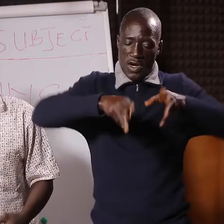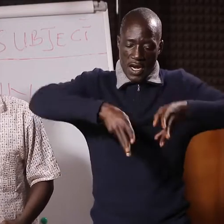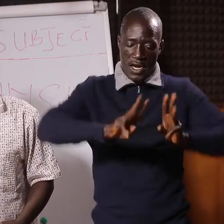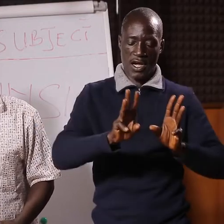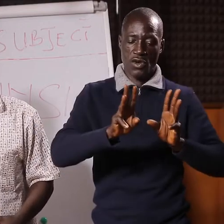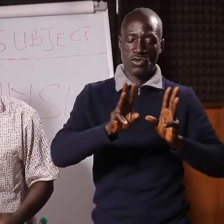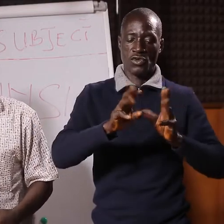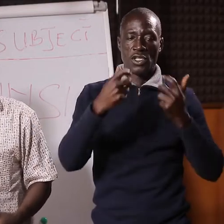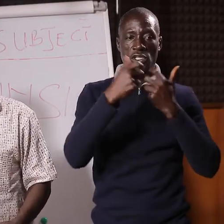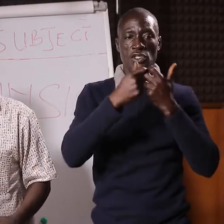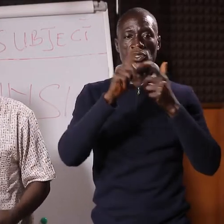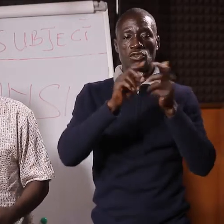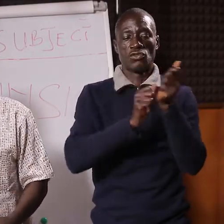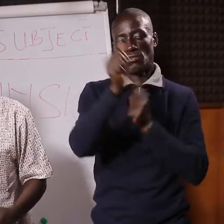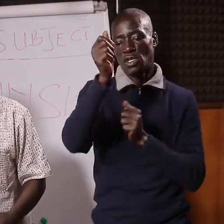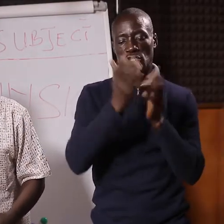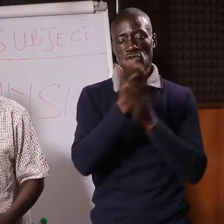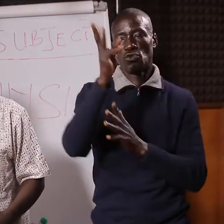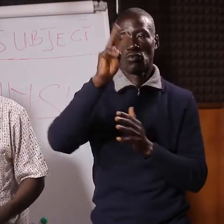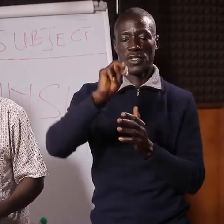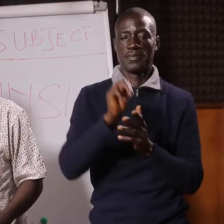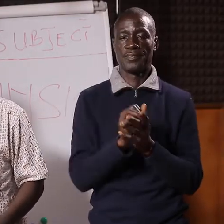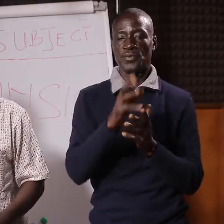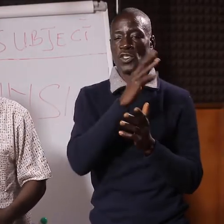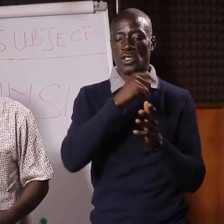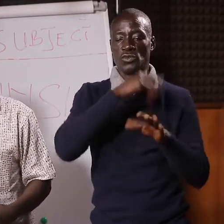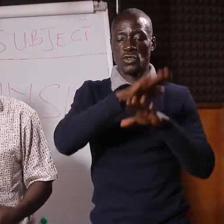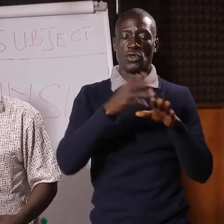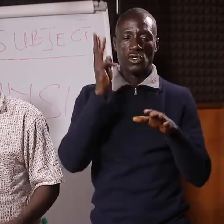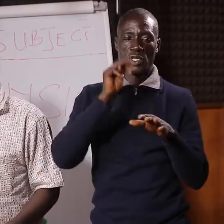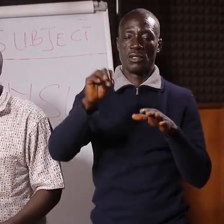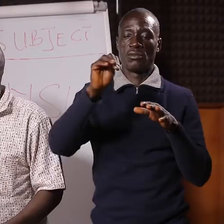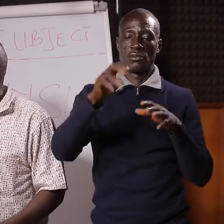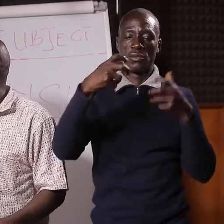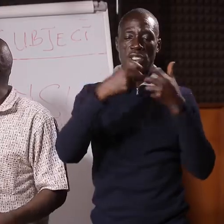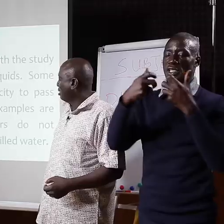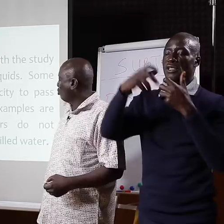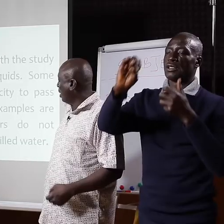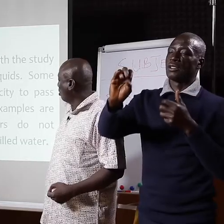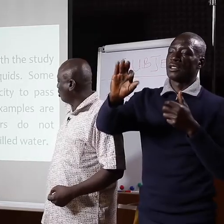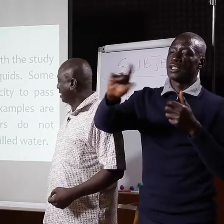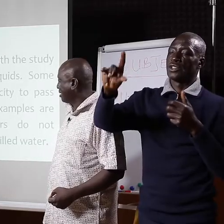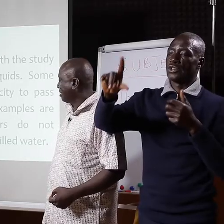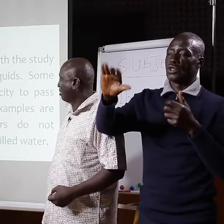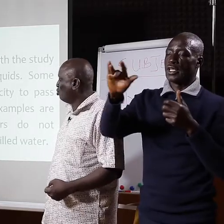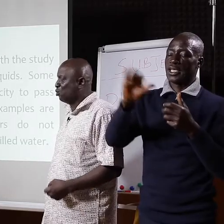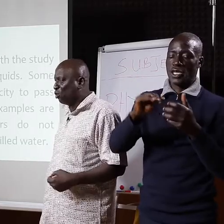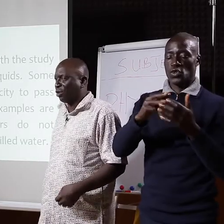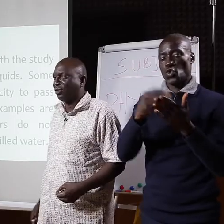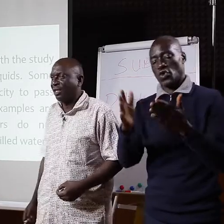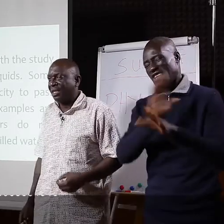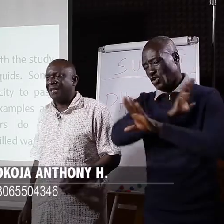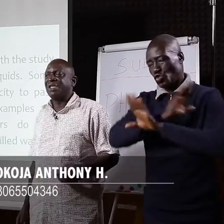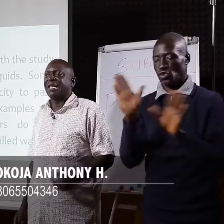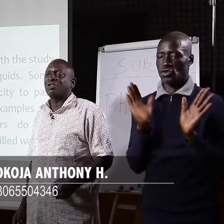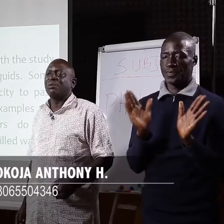allow electricity to pass through them, and we call them electrolytes. While others do